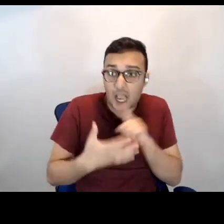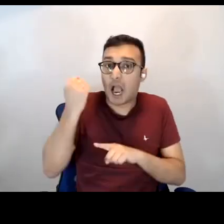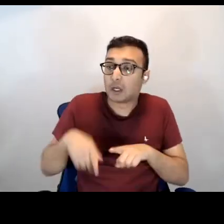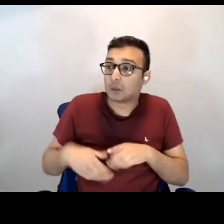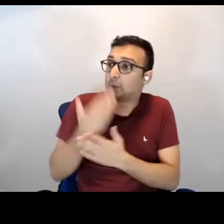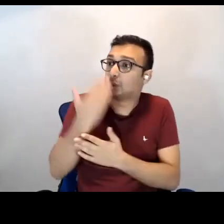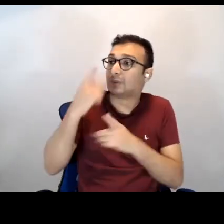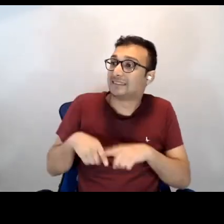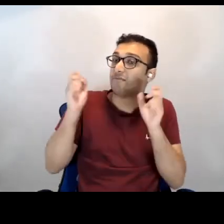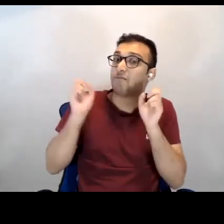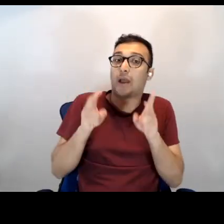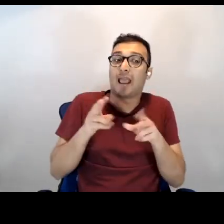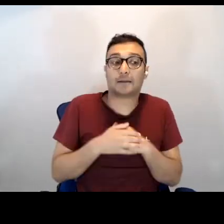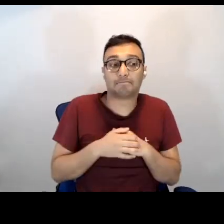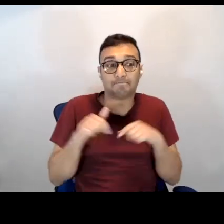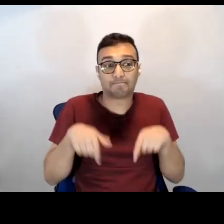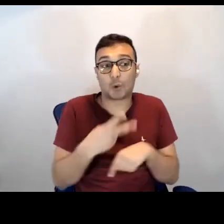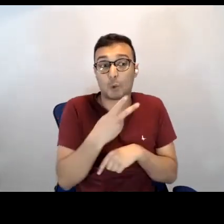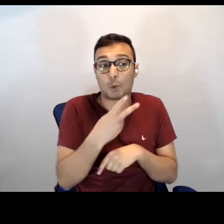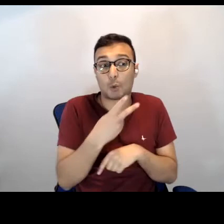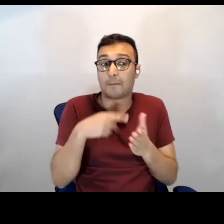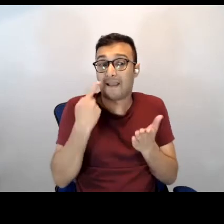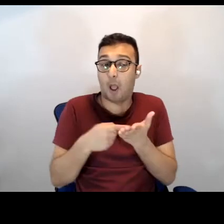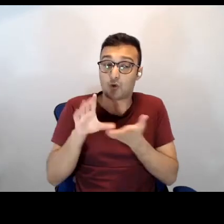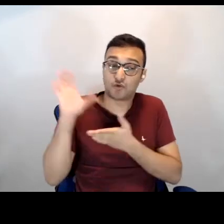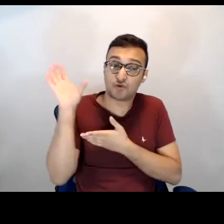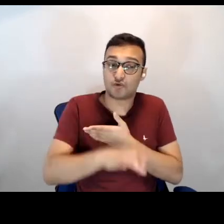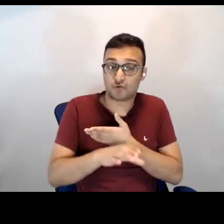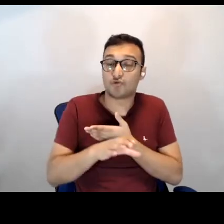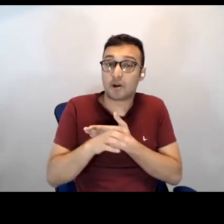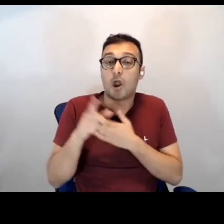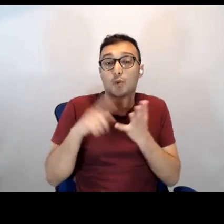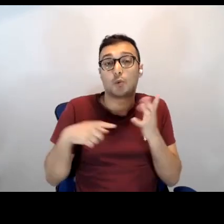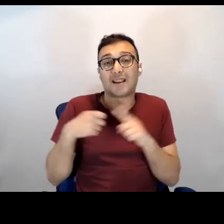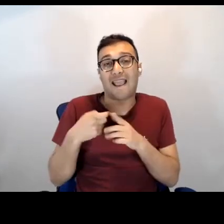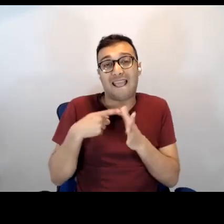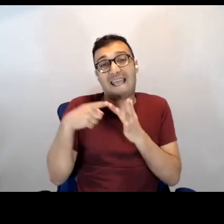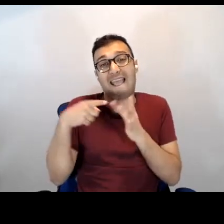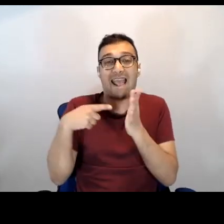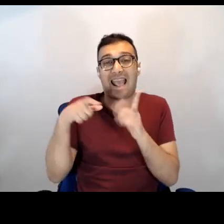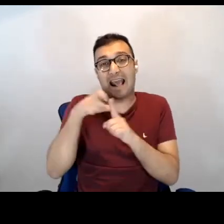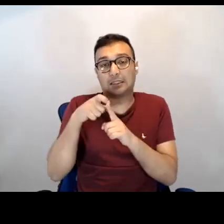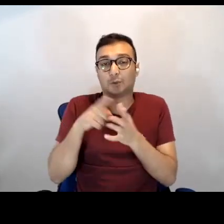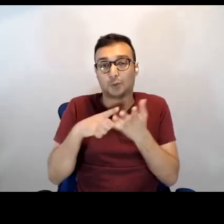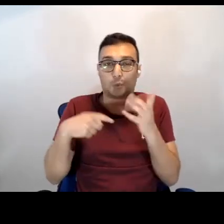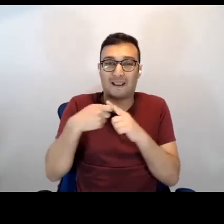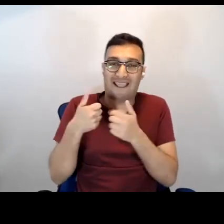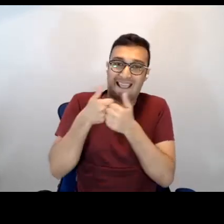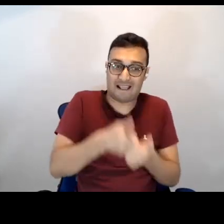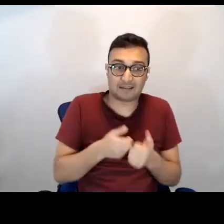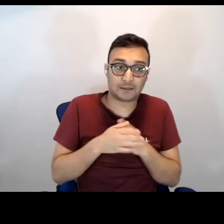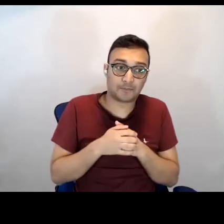million investment by UK aid over 5 years, which we at GDI and with our partners are match funding. So it's a £40